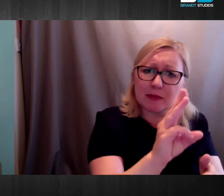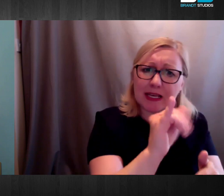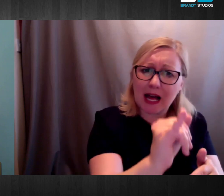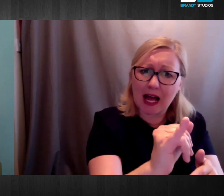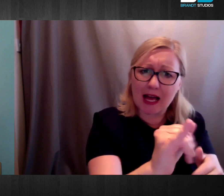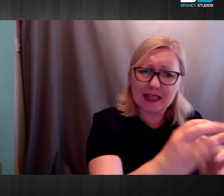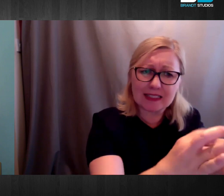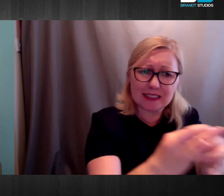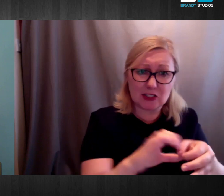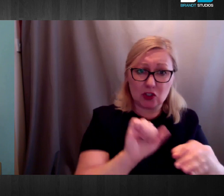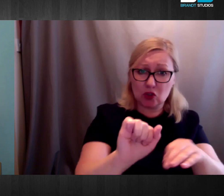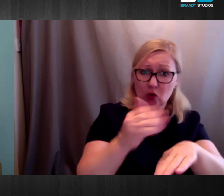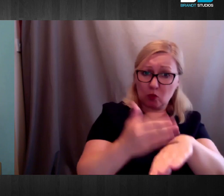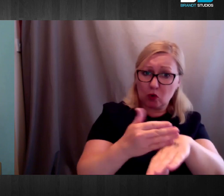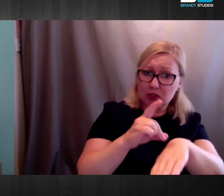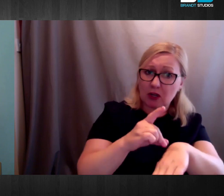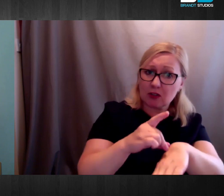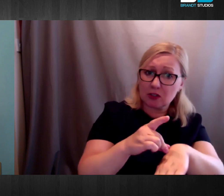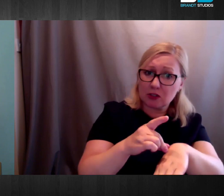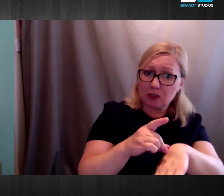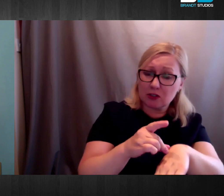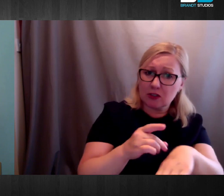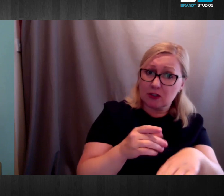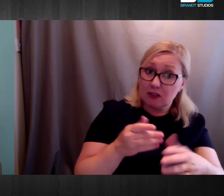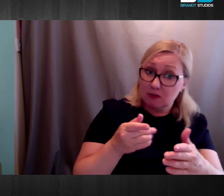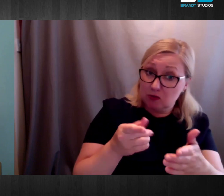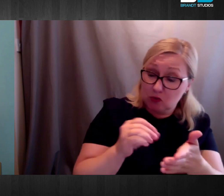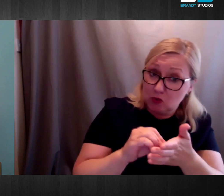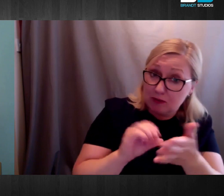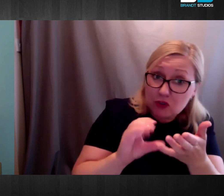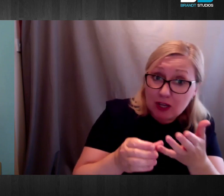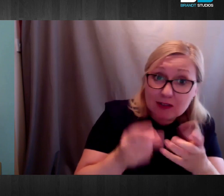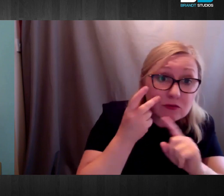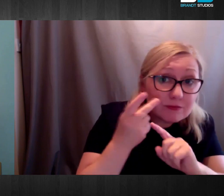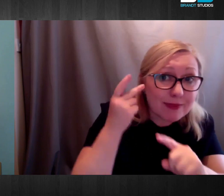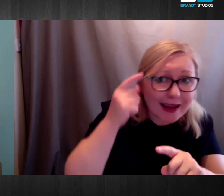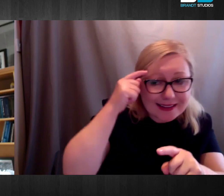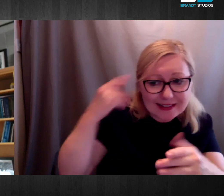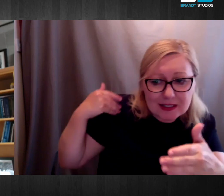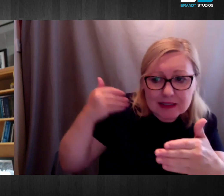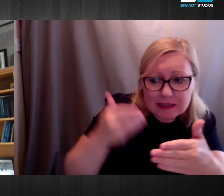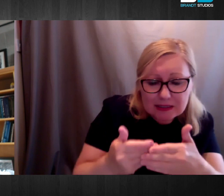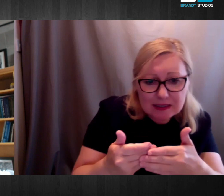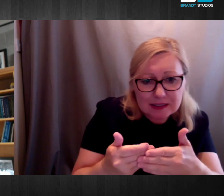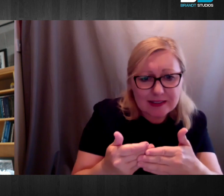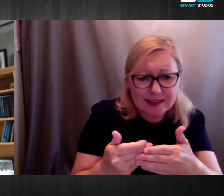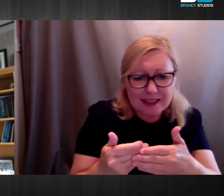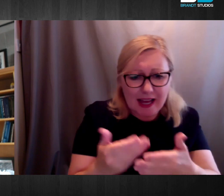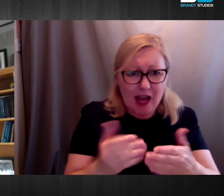had time to reflect from your experience in the pandemic how it has affected these core values?